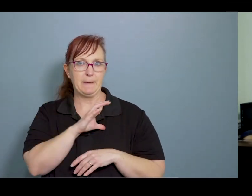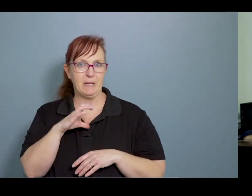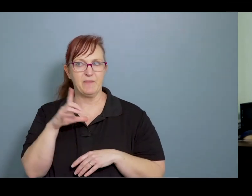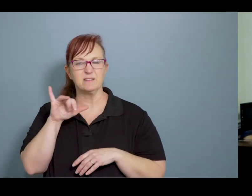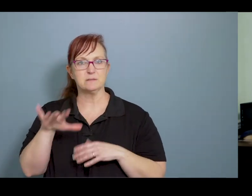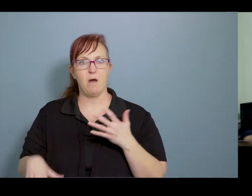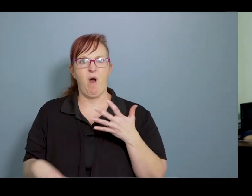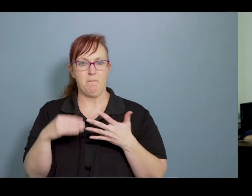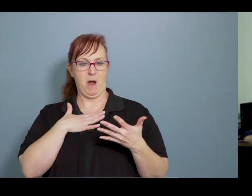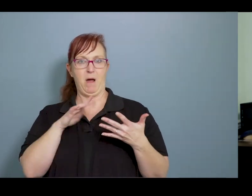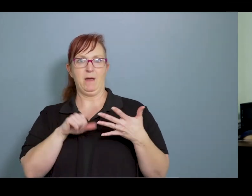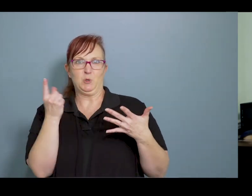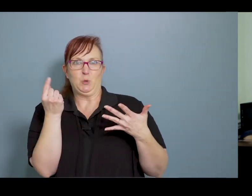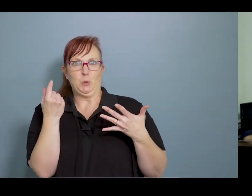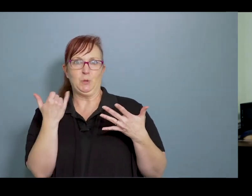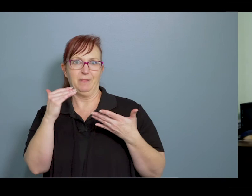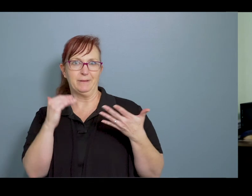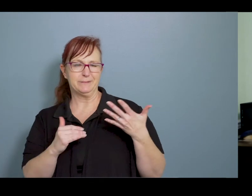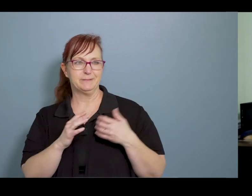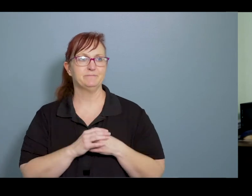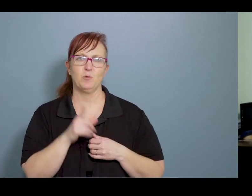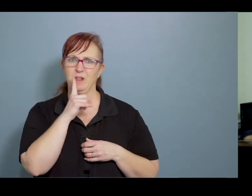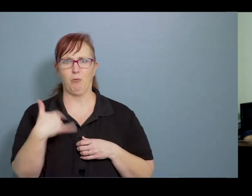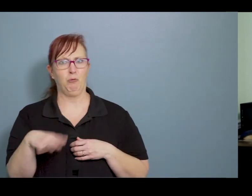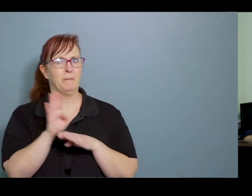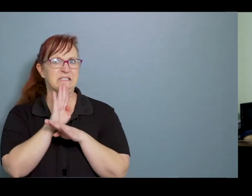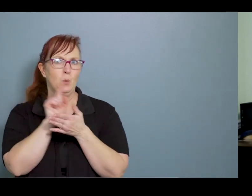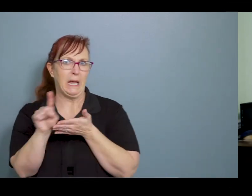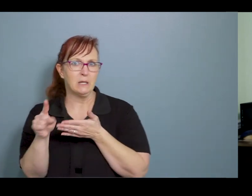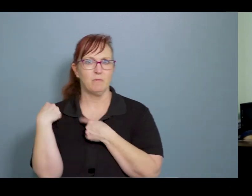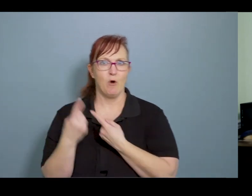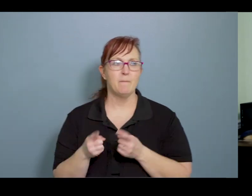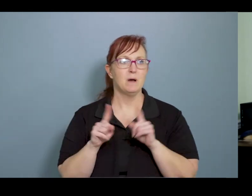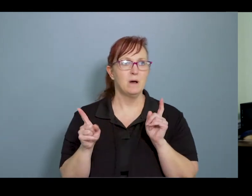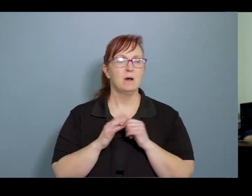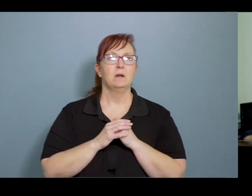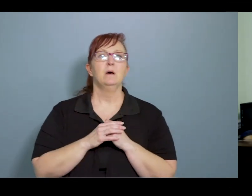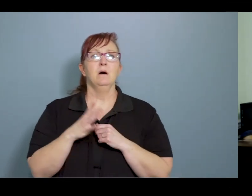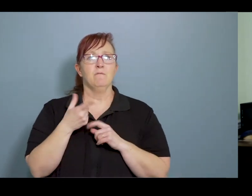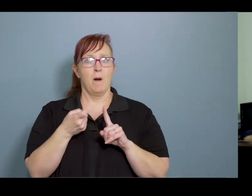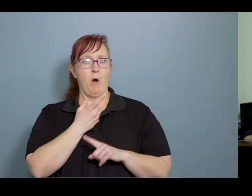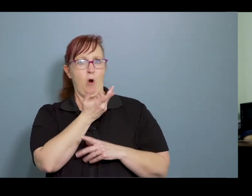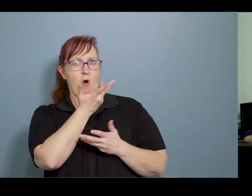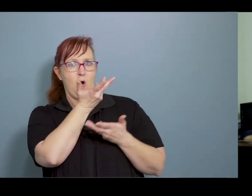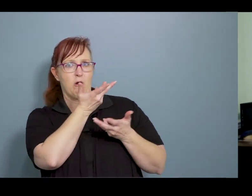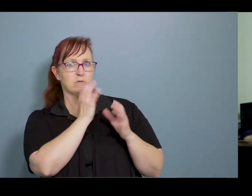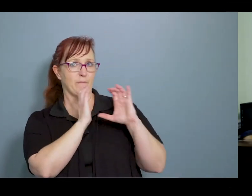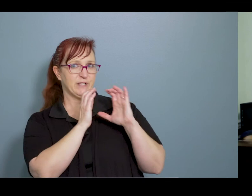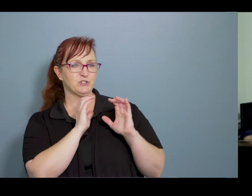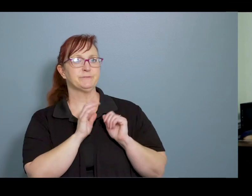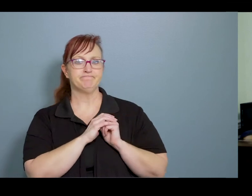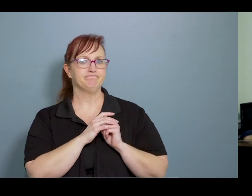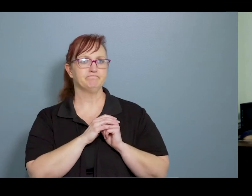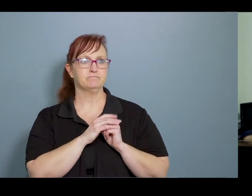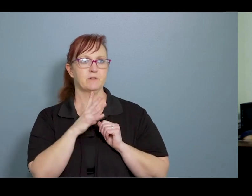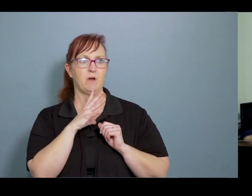we get through the busy week we have scheduled for us. But really, from our conversation with Chair Lenti, we're